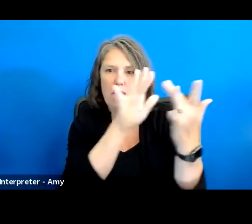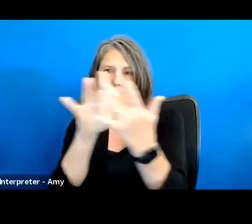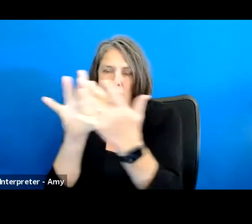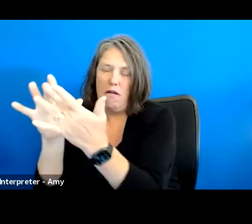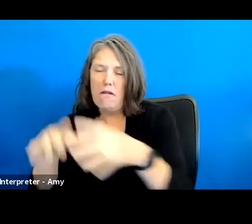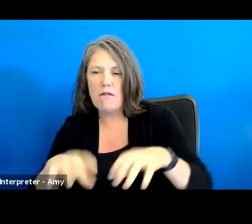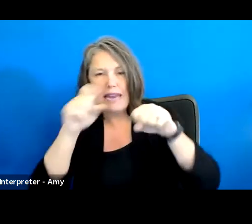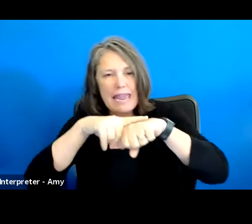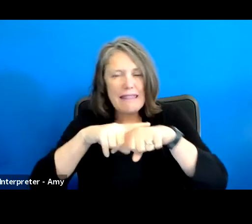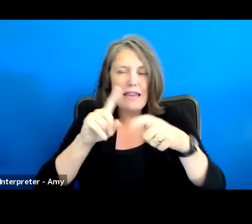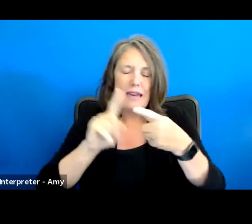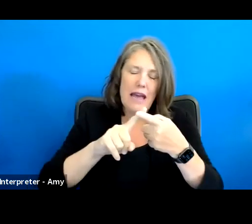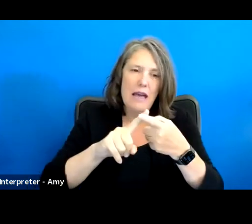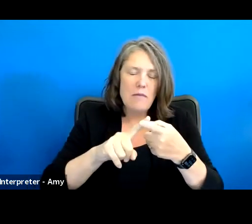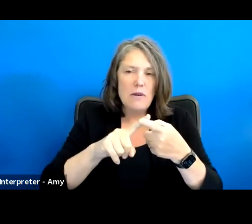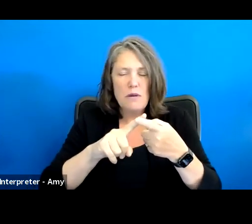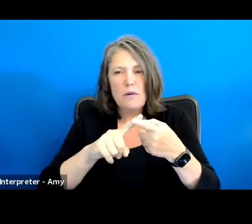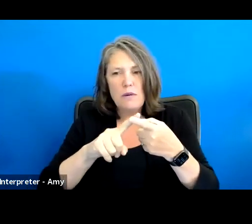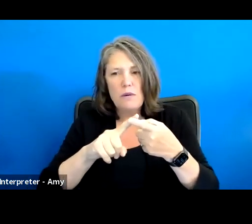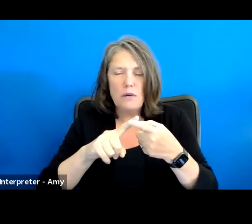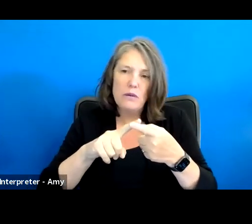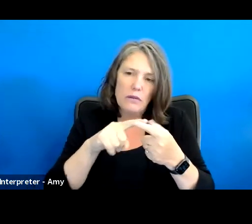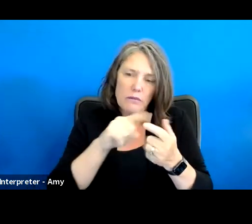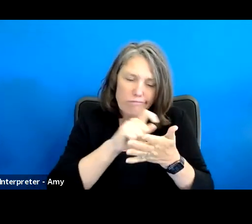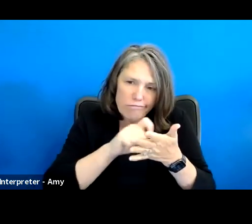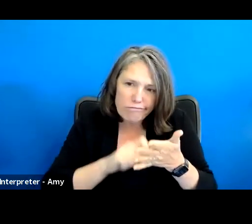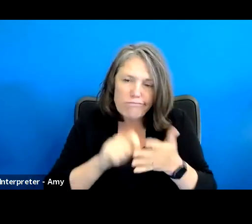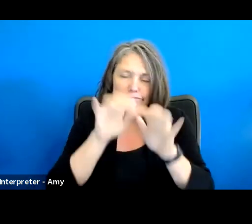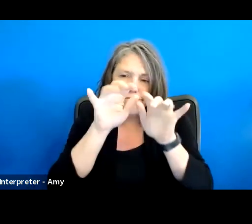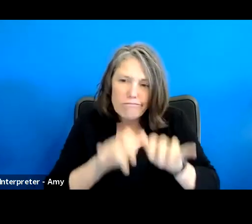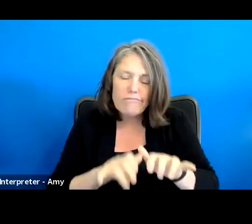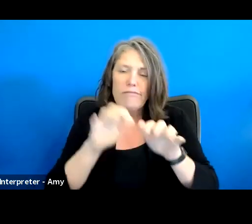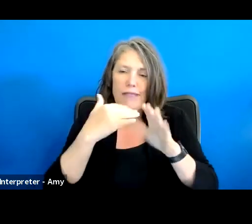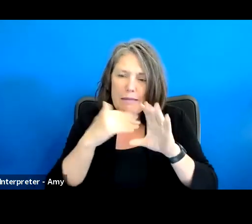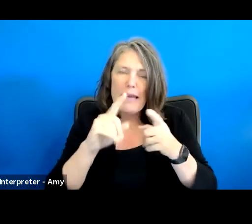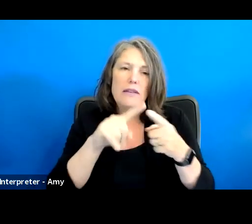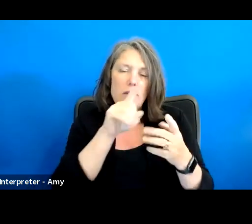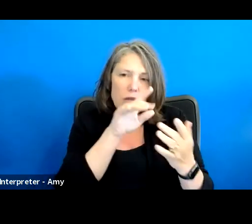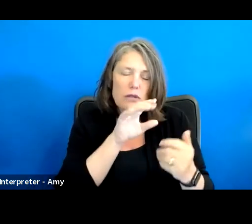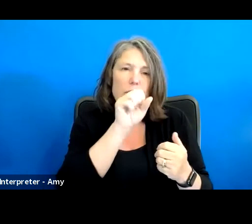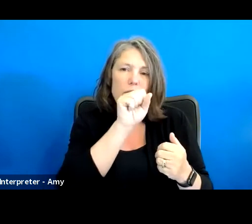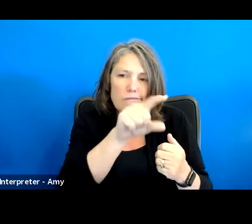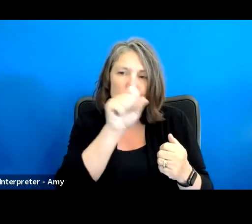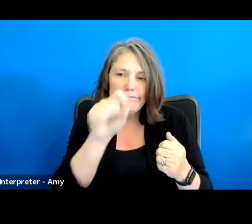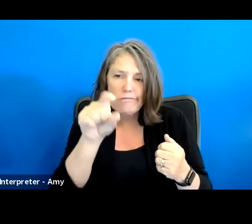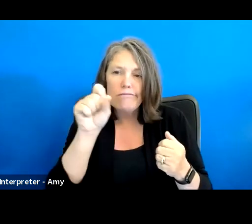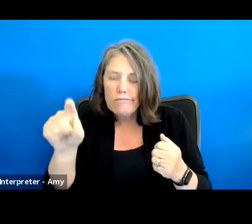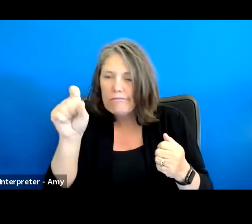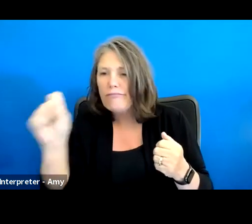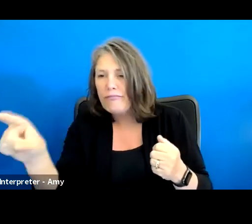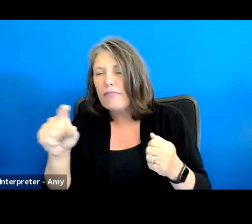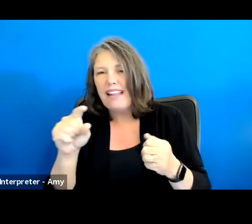taking the time to craft those messages, those emails of reaching out to them is very time consuming, especially